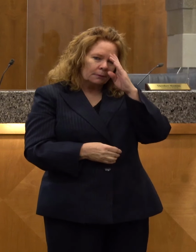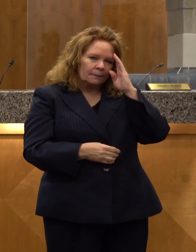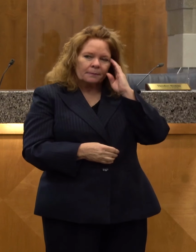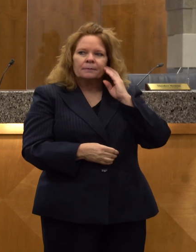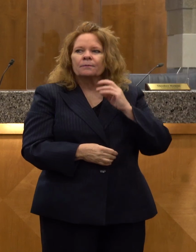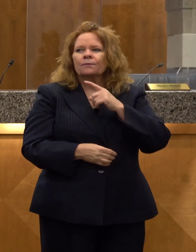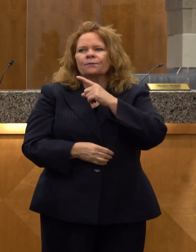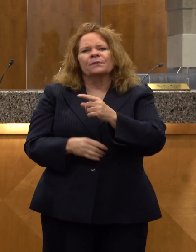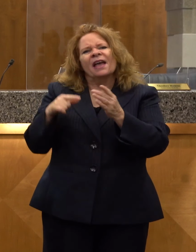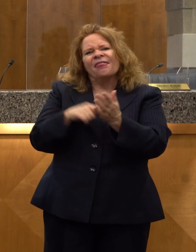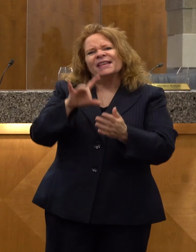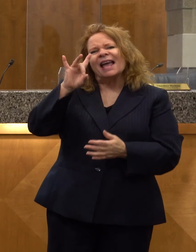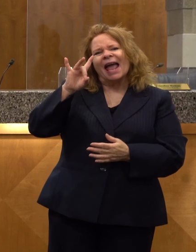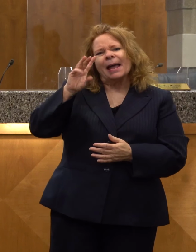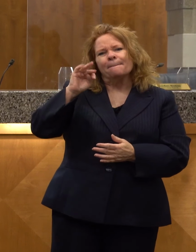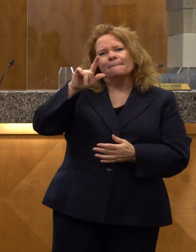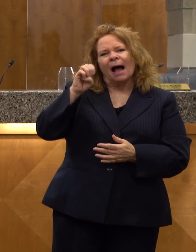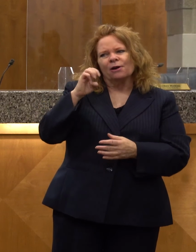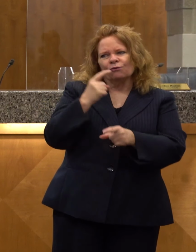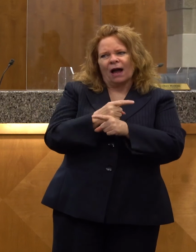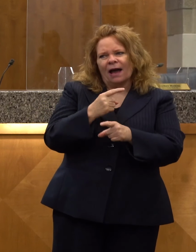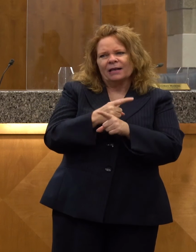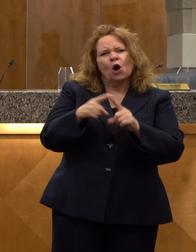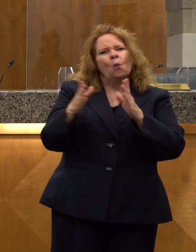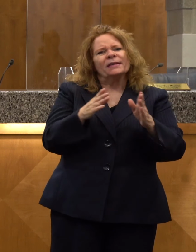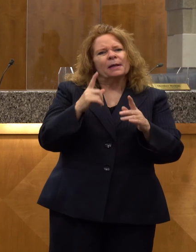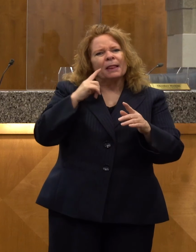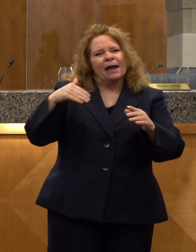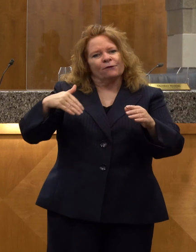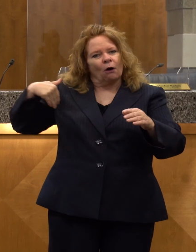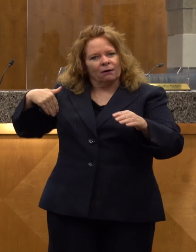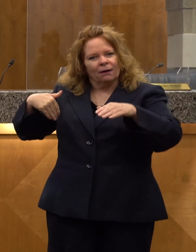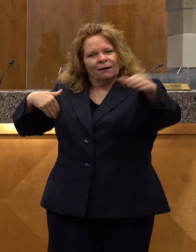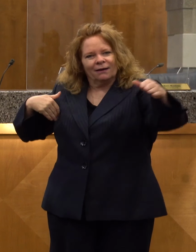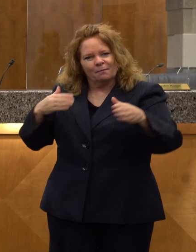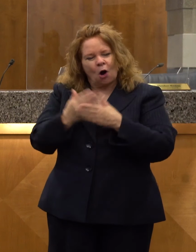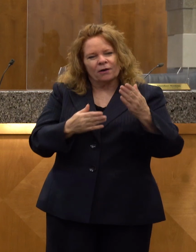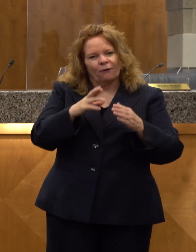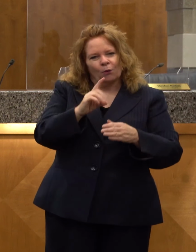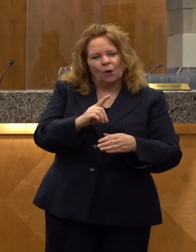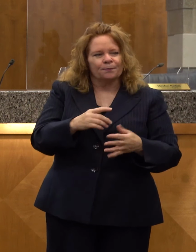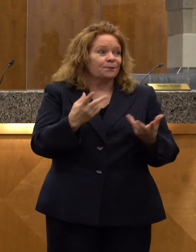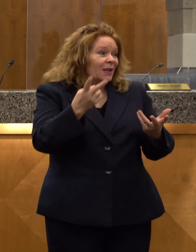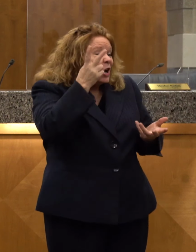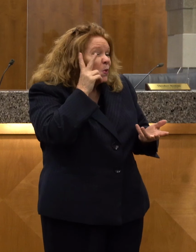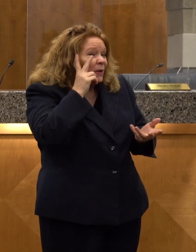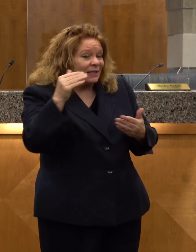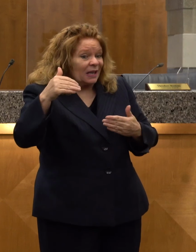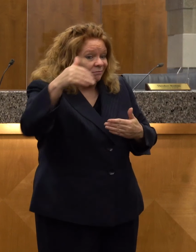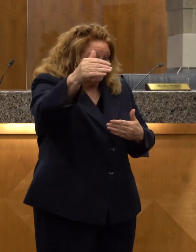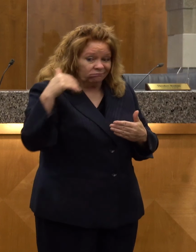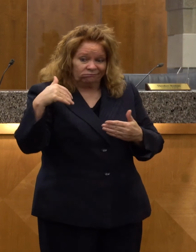So this is an 8-mile stretch of road. What's the plan for the rest of the road? Well, we'll look and see what the grade of the rest of the road is,